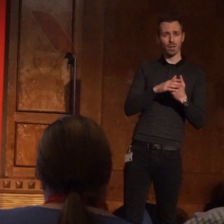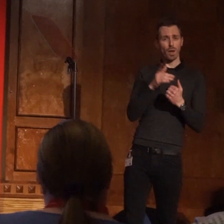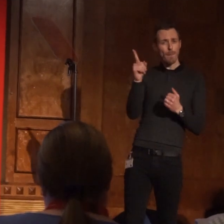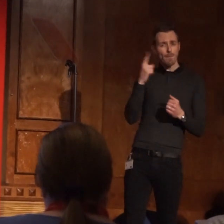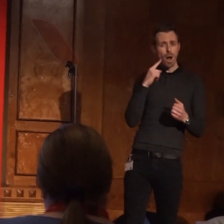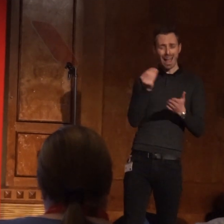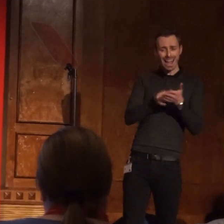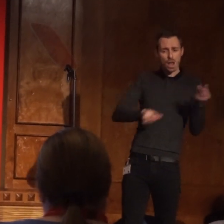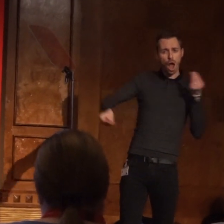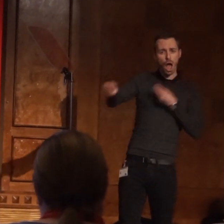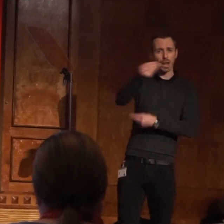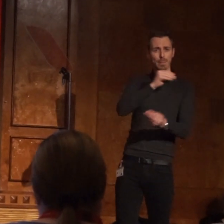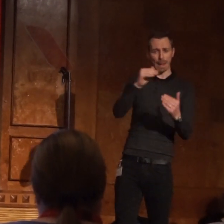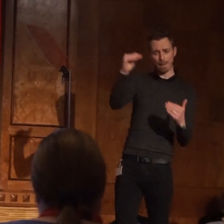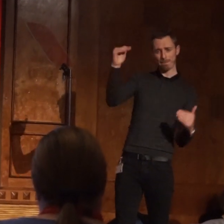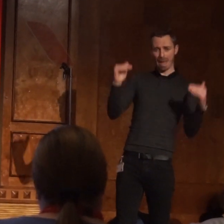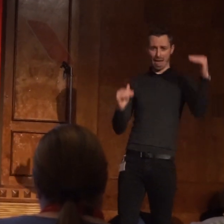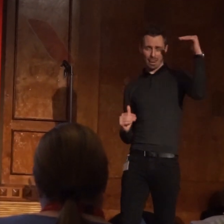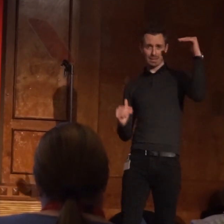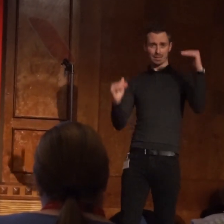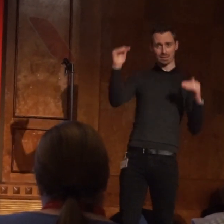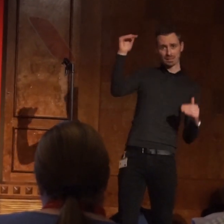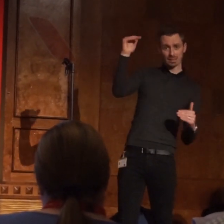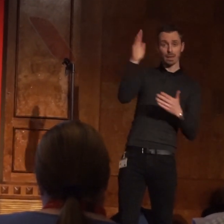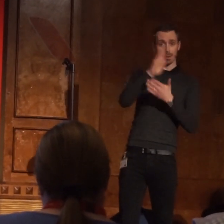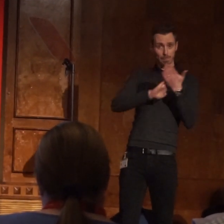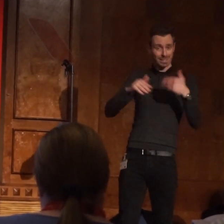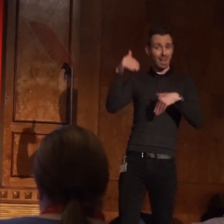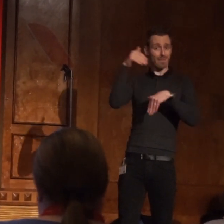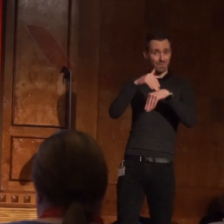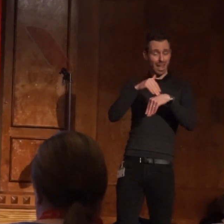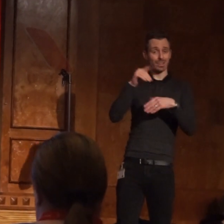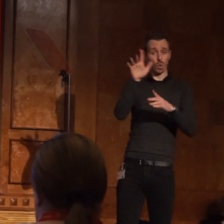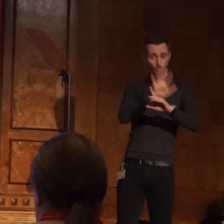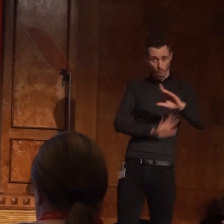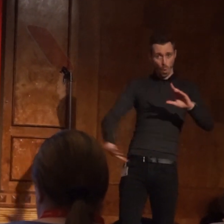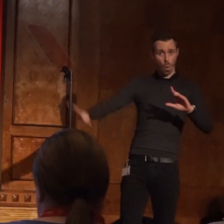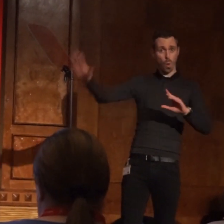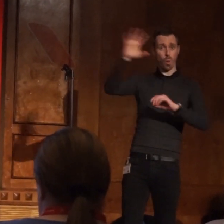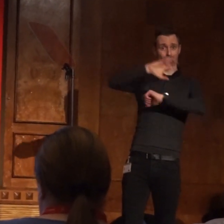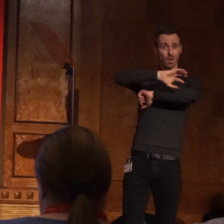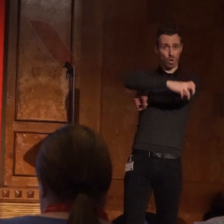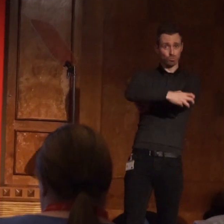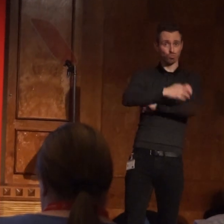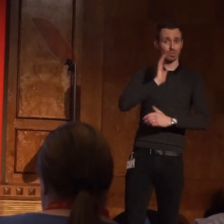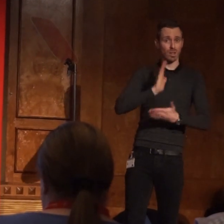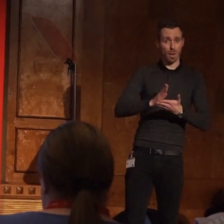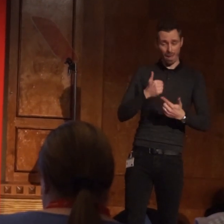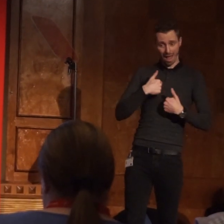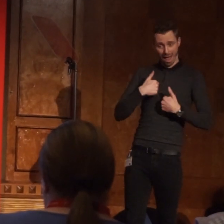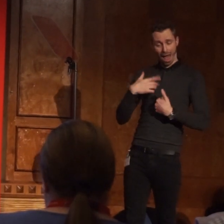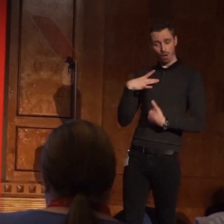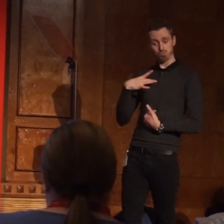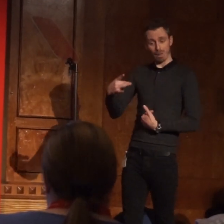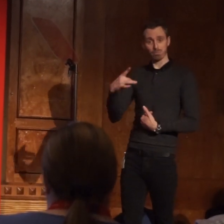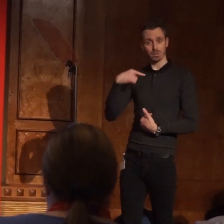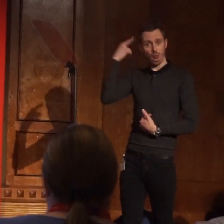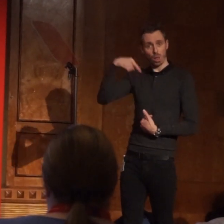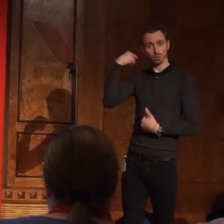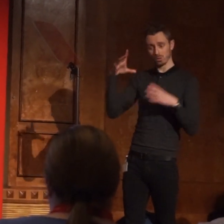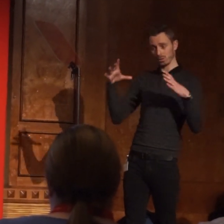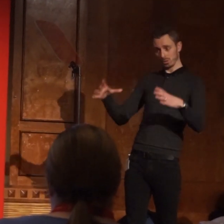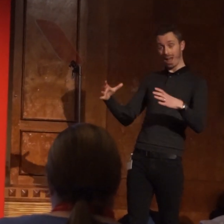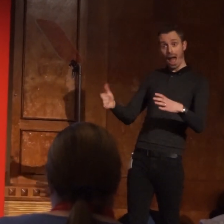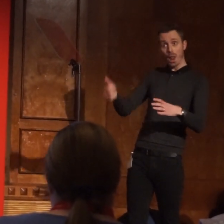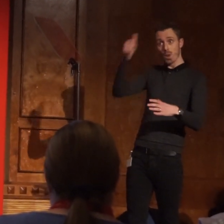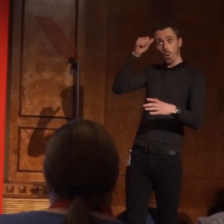the country as a whole. I say that as somebody who represents a London area. I fully understand. We cannot